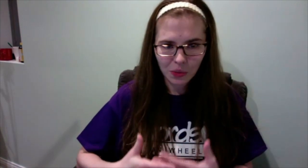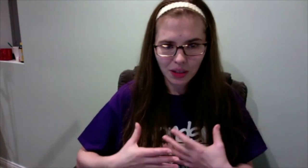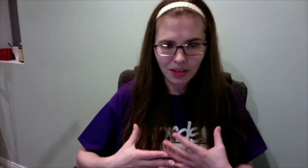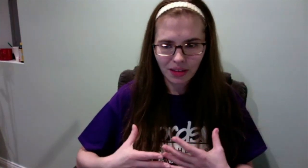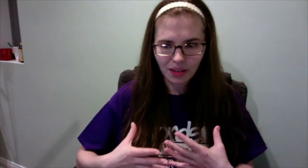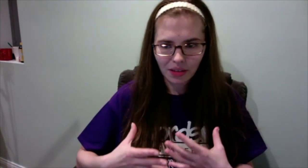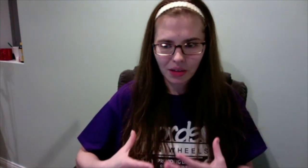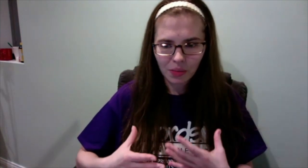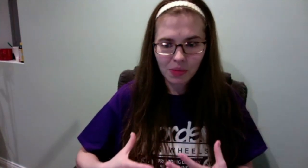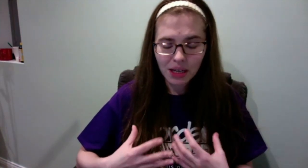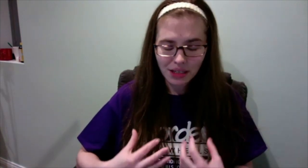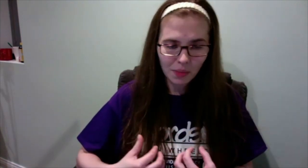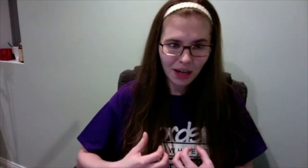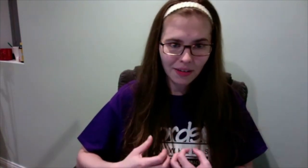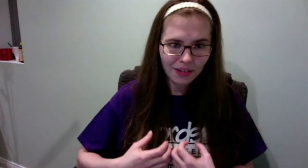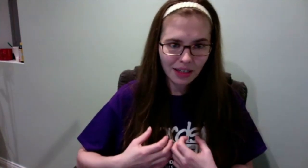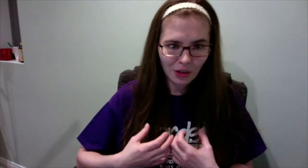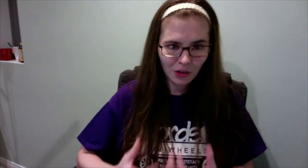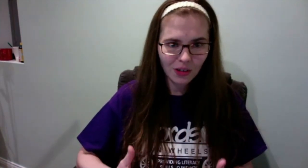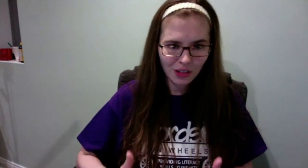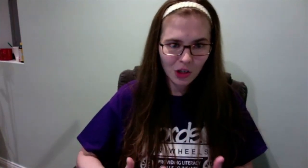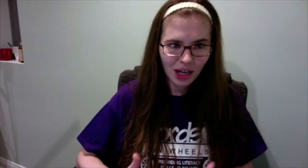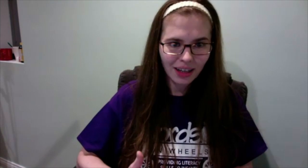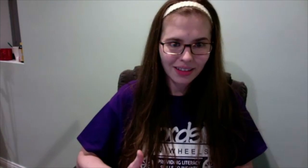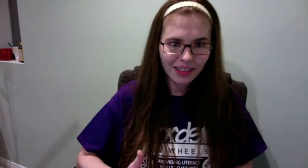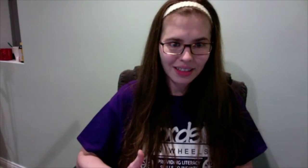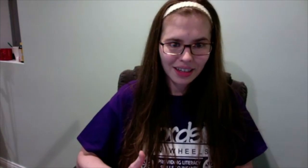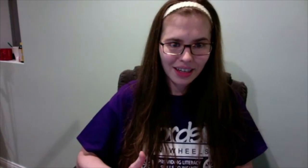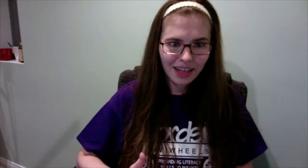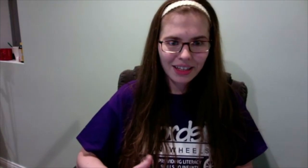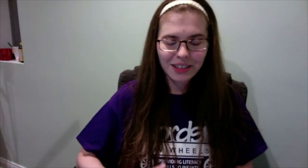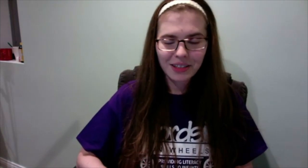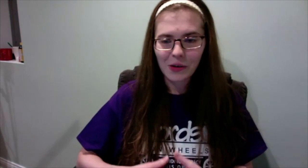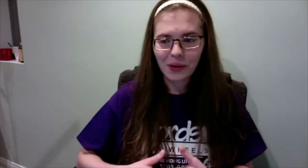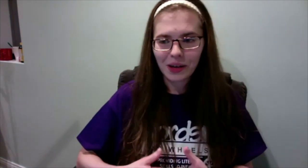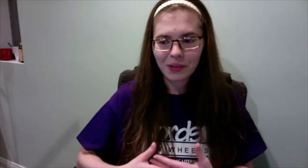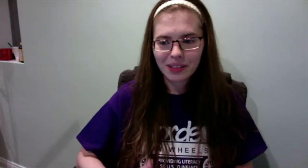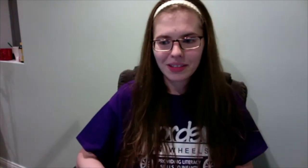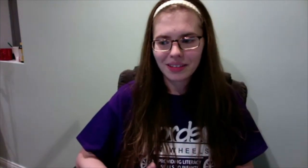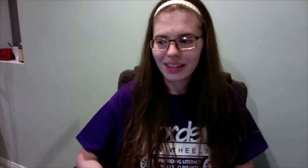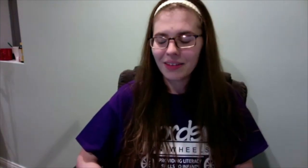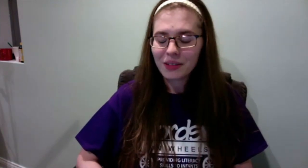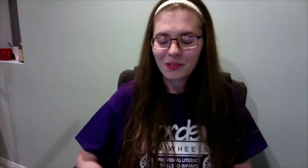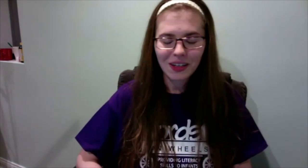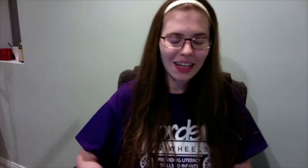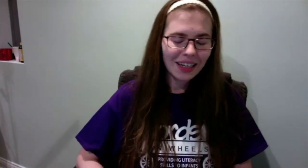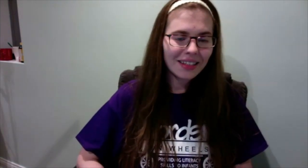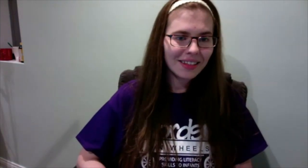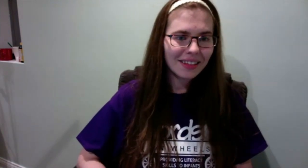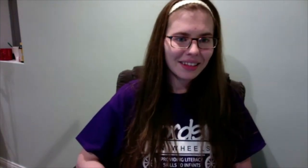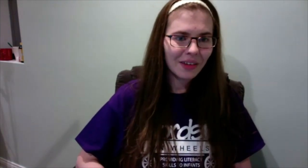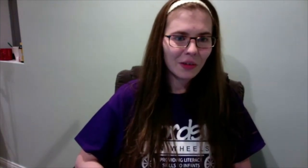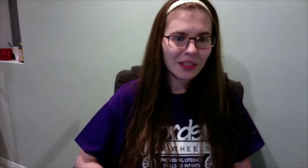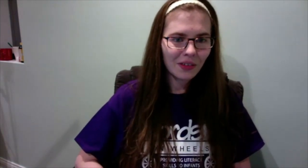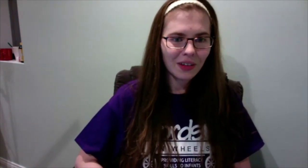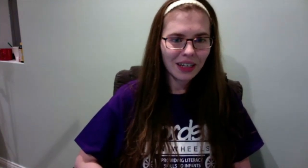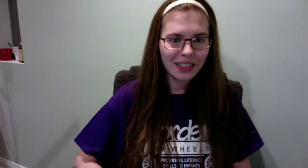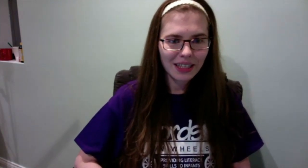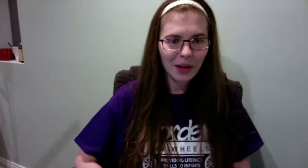between me as a parent and her as a child. So it was very nice. It was a very nice step. Or